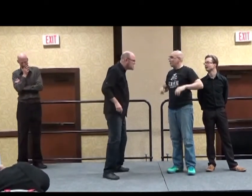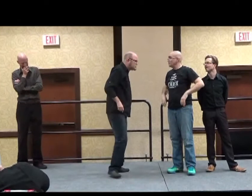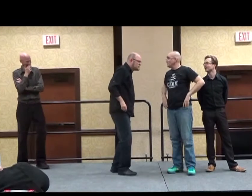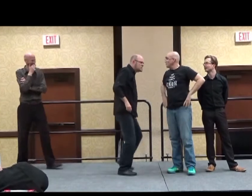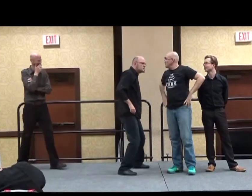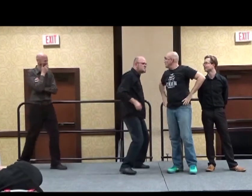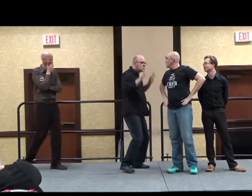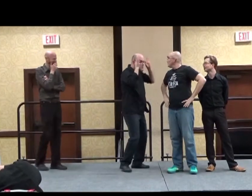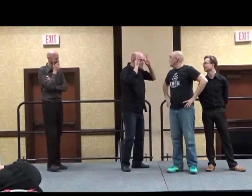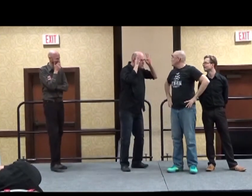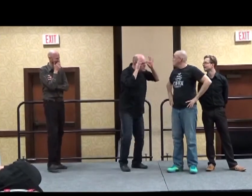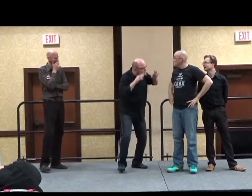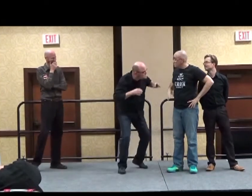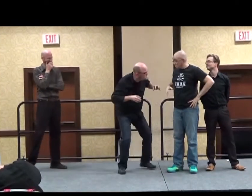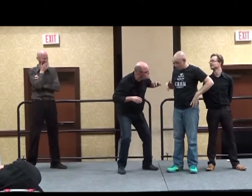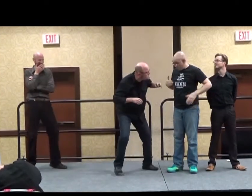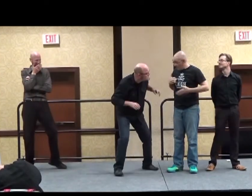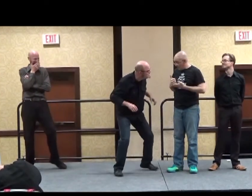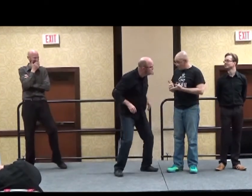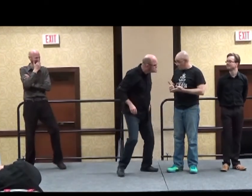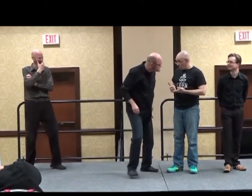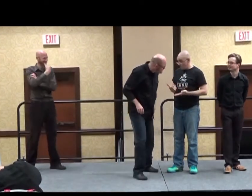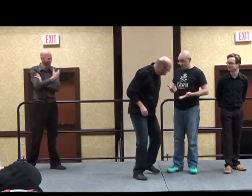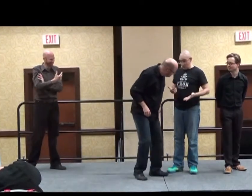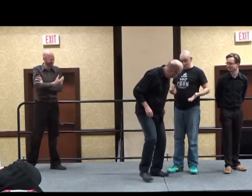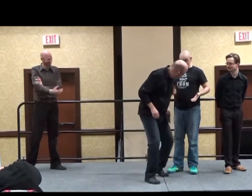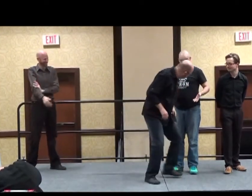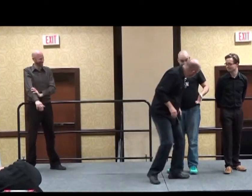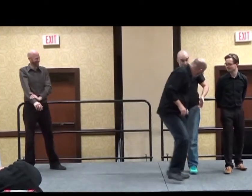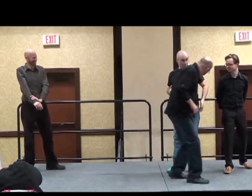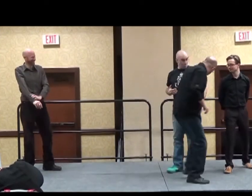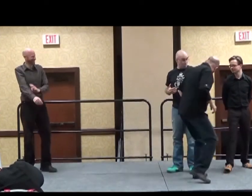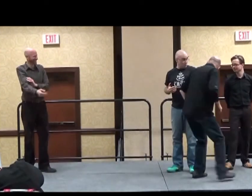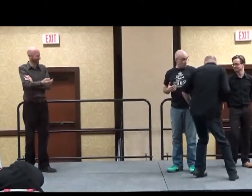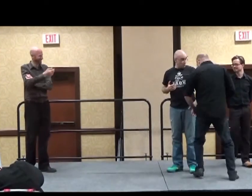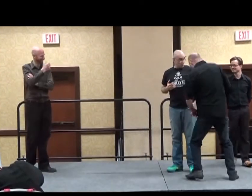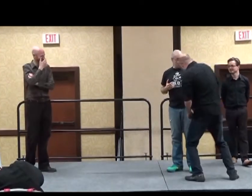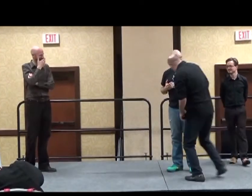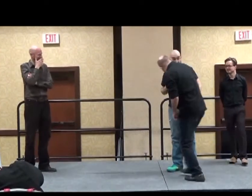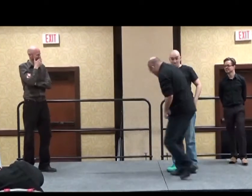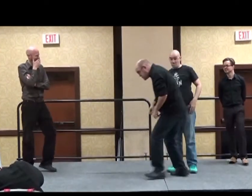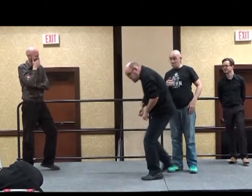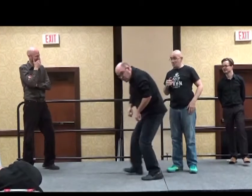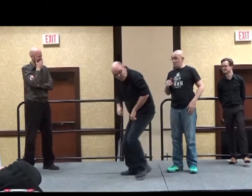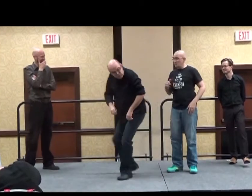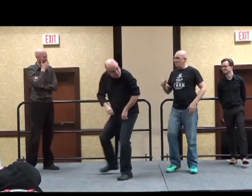sobriety test. What is that? Can I help you with something?